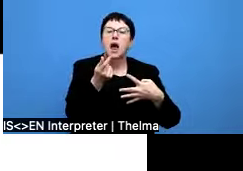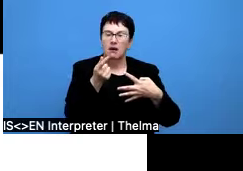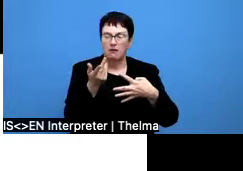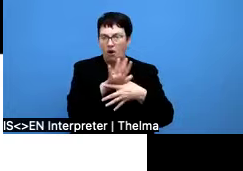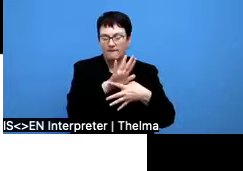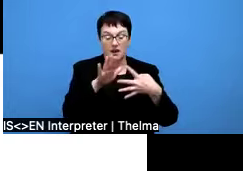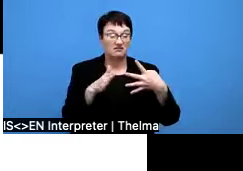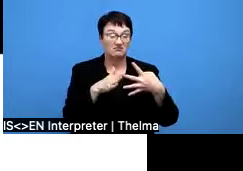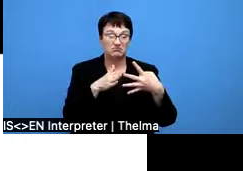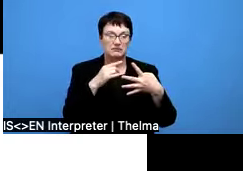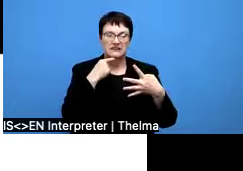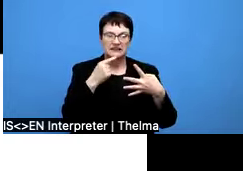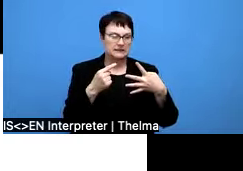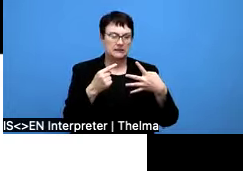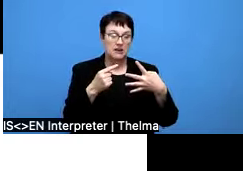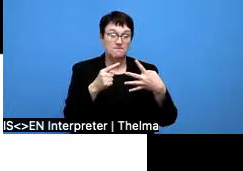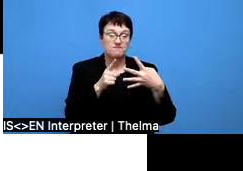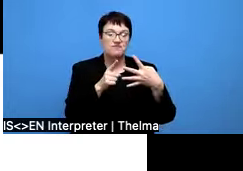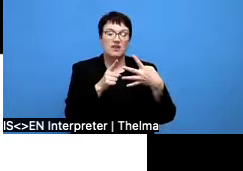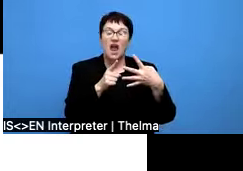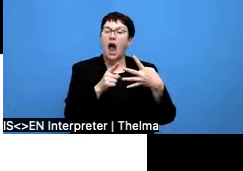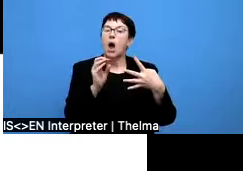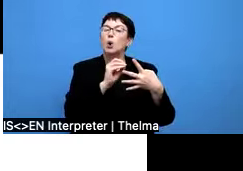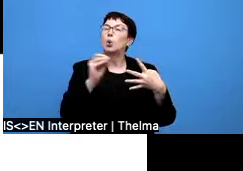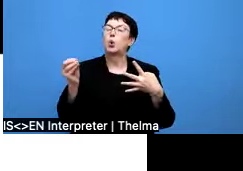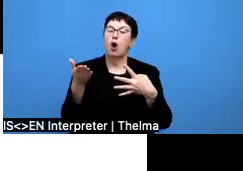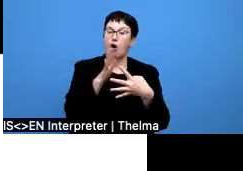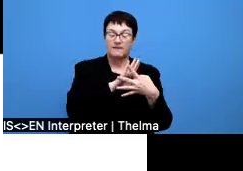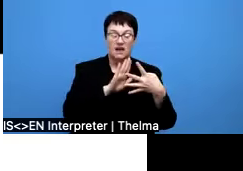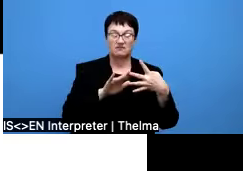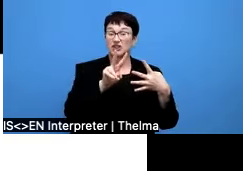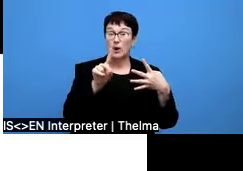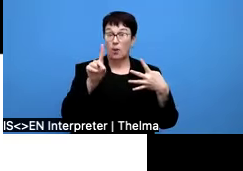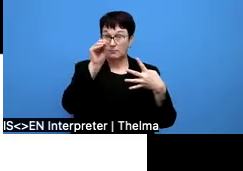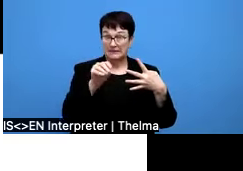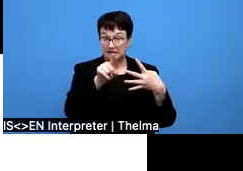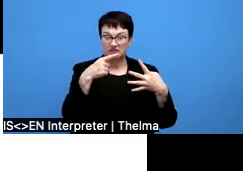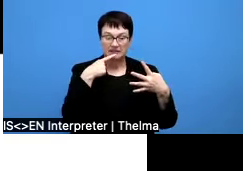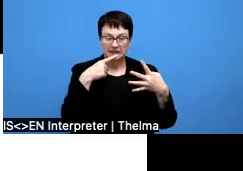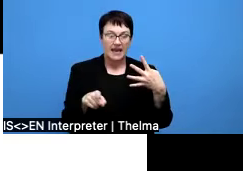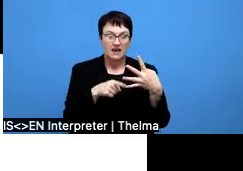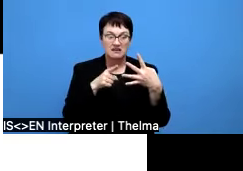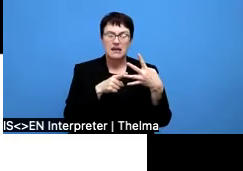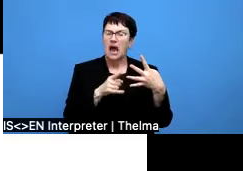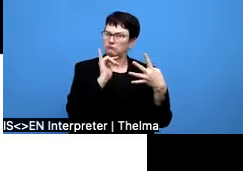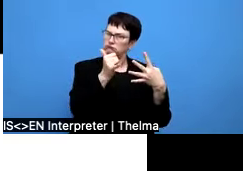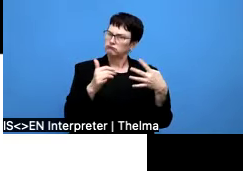14% of you said, yes, we are fully covered, and 14% of respondents were not